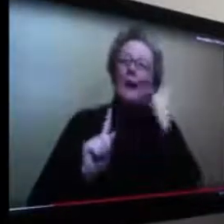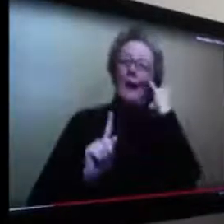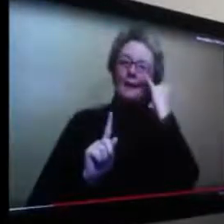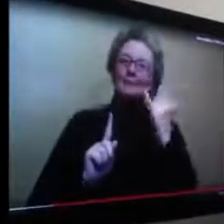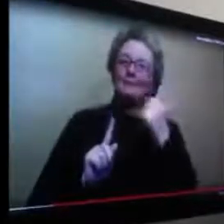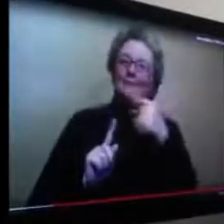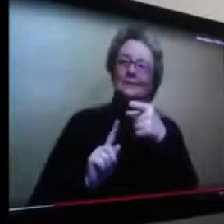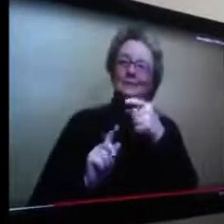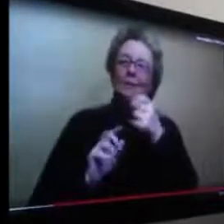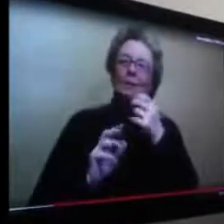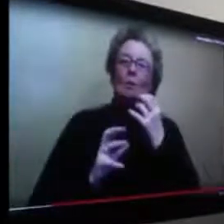it?